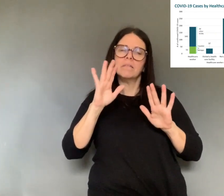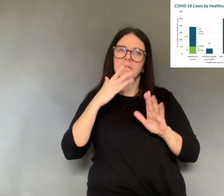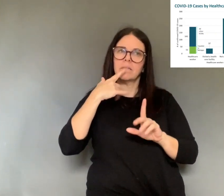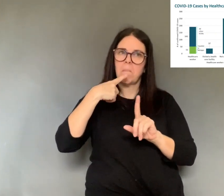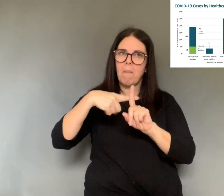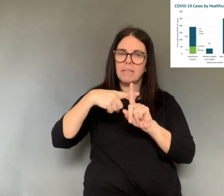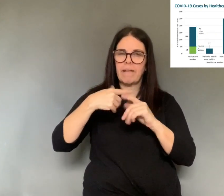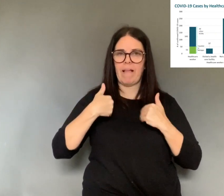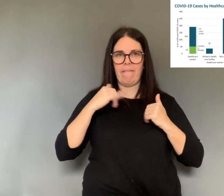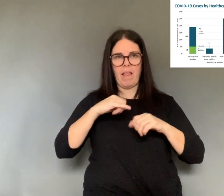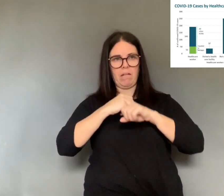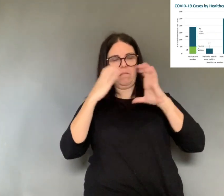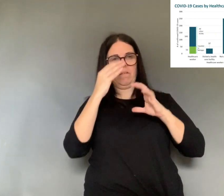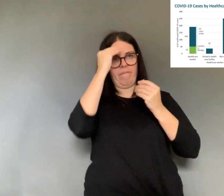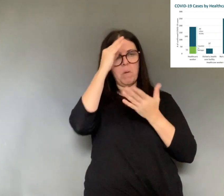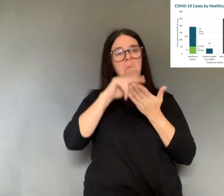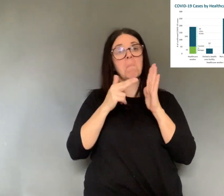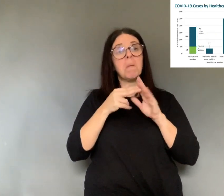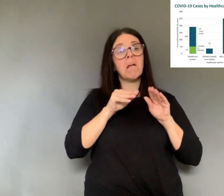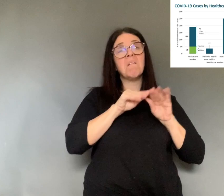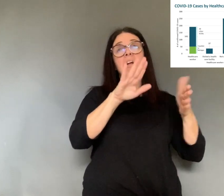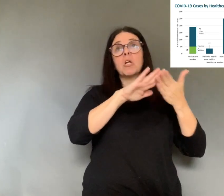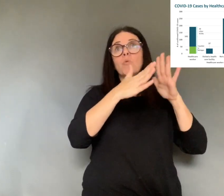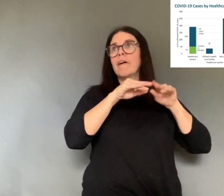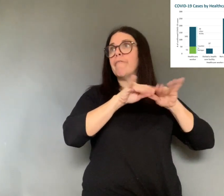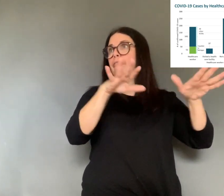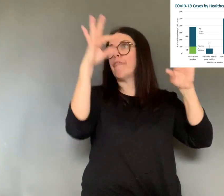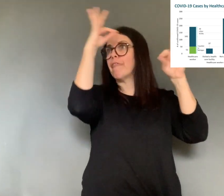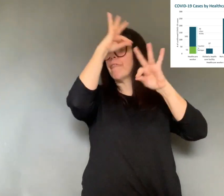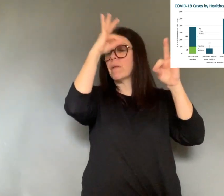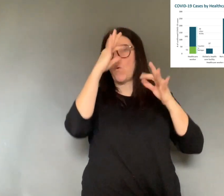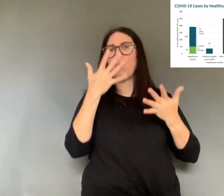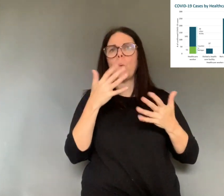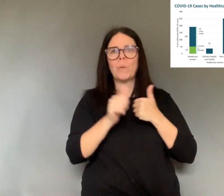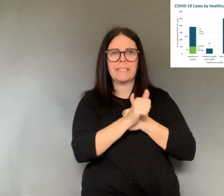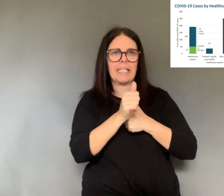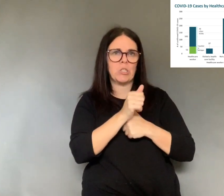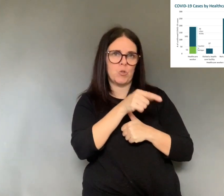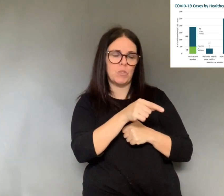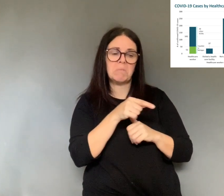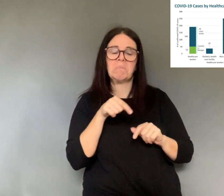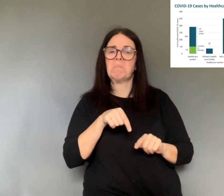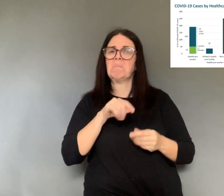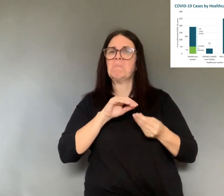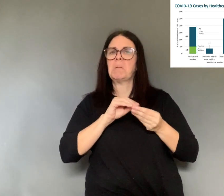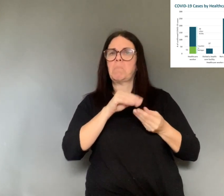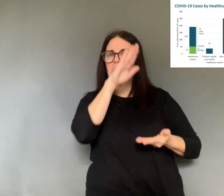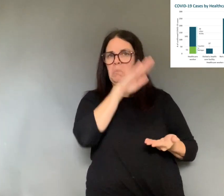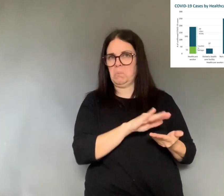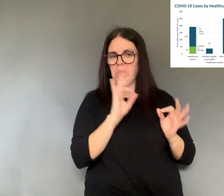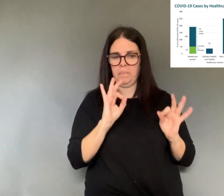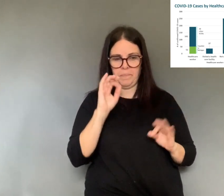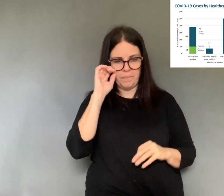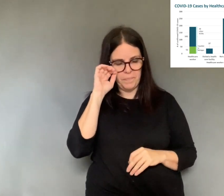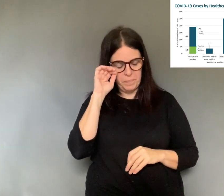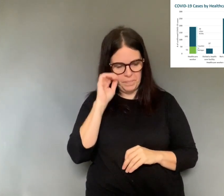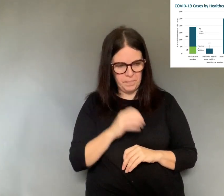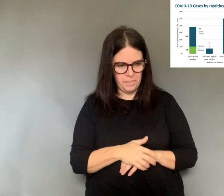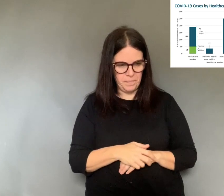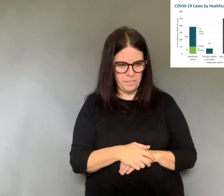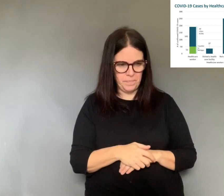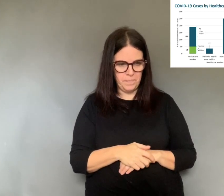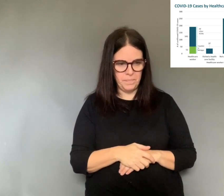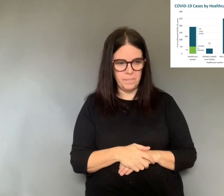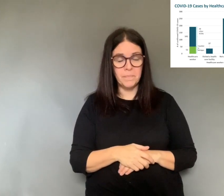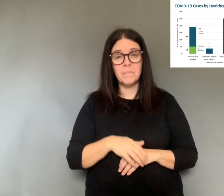Looking further into the COVID-19 by healthcare worker status, and we can see roughly around 30% of the cases in our